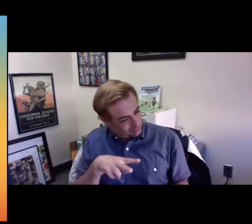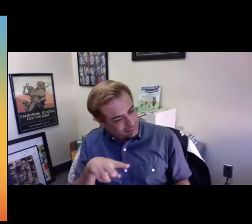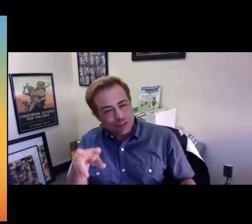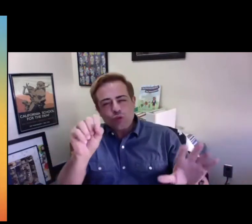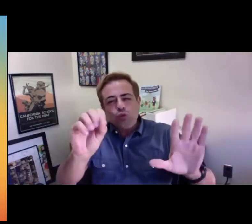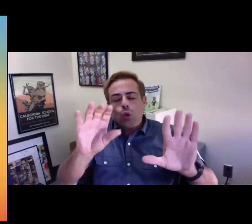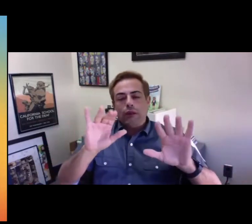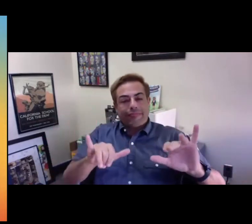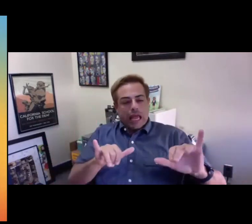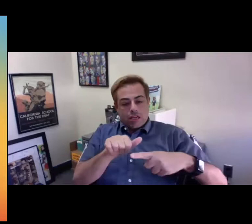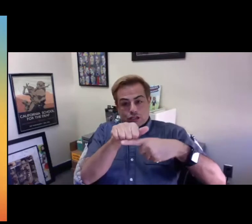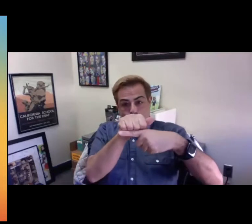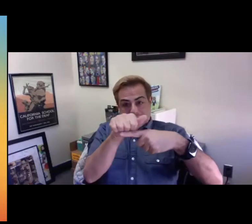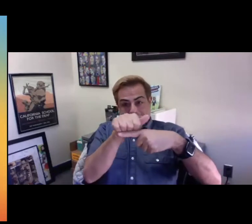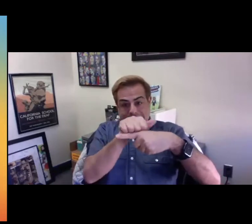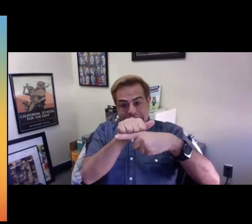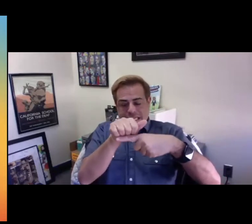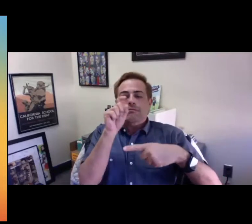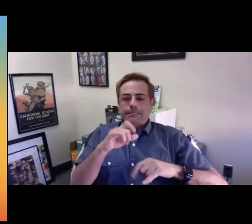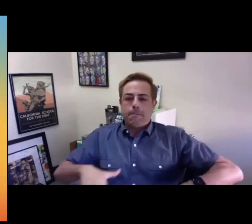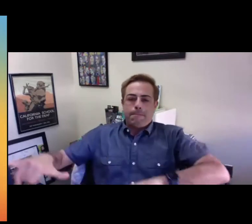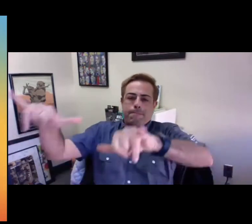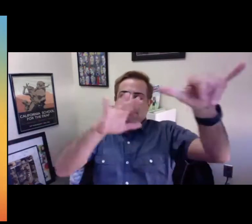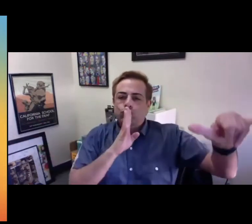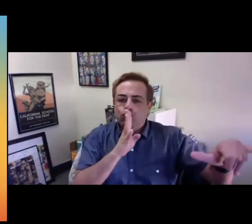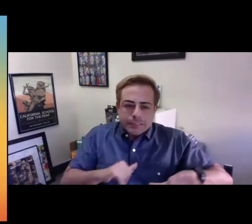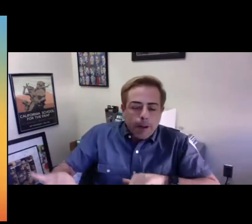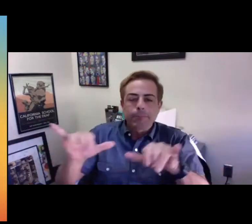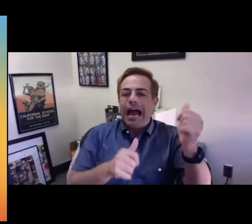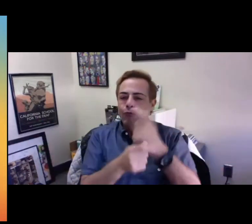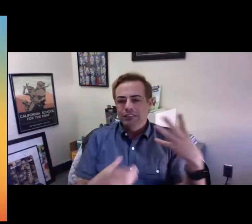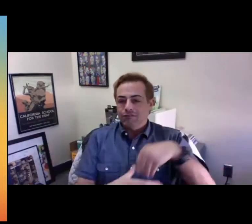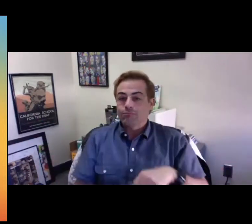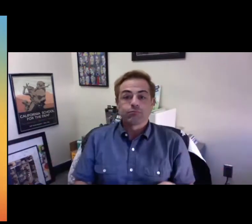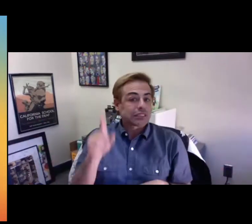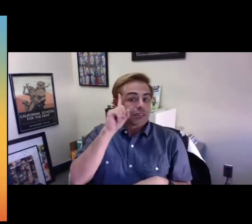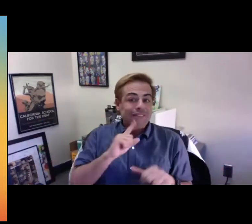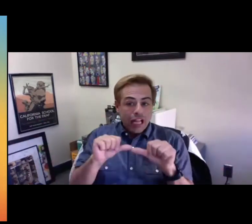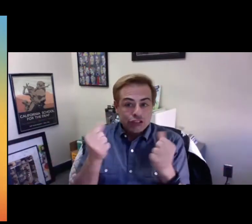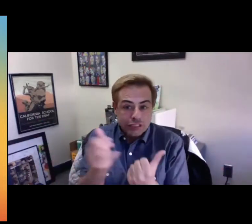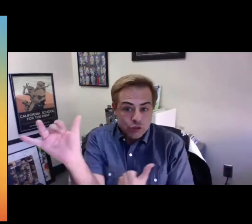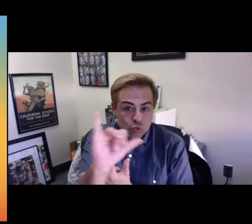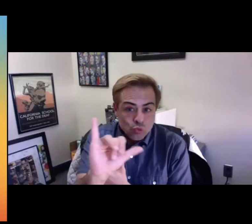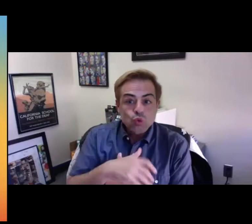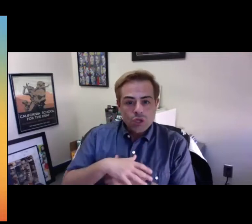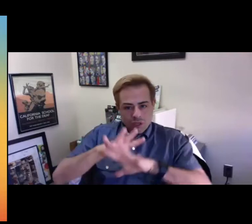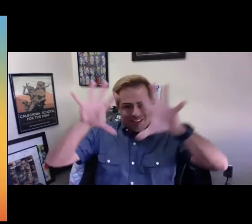more and more hearing parents are able to sign. So that training needs to be the same with everyone involved,